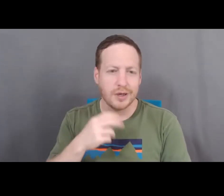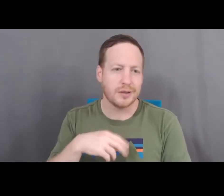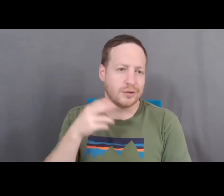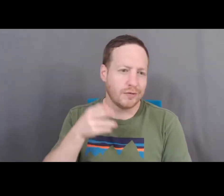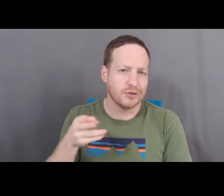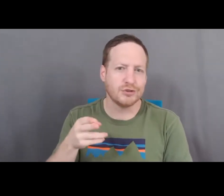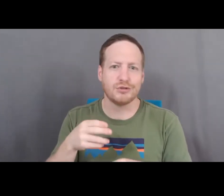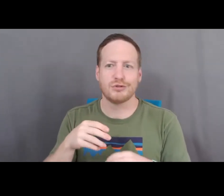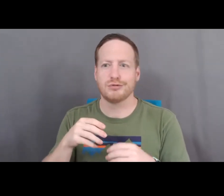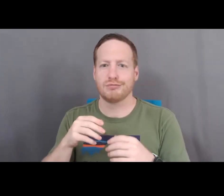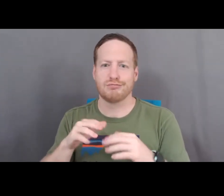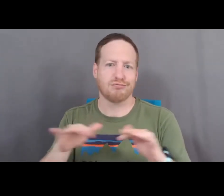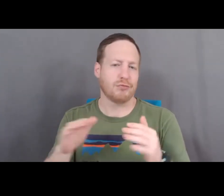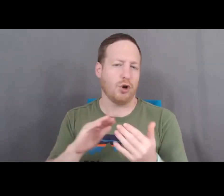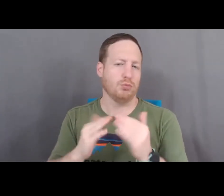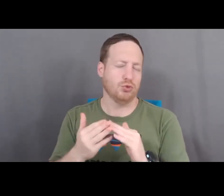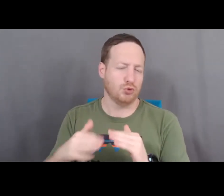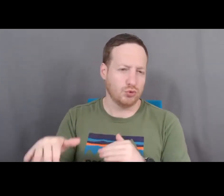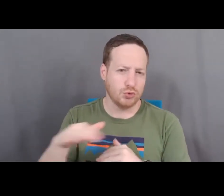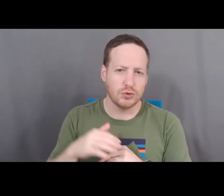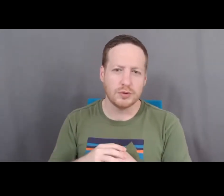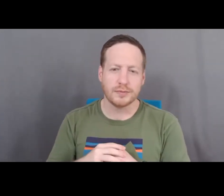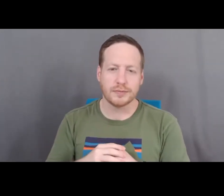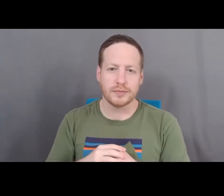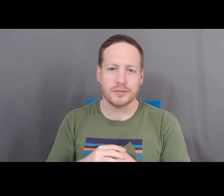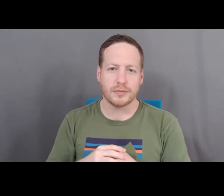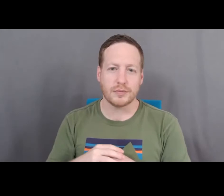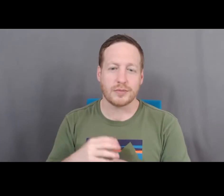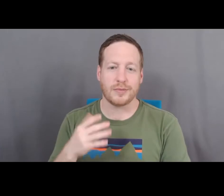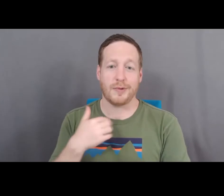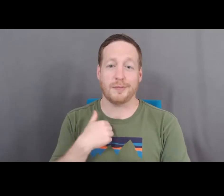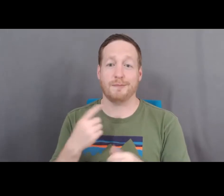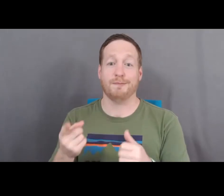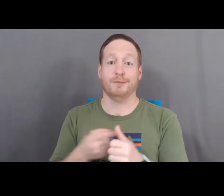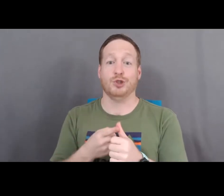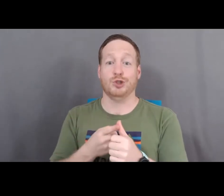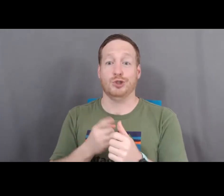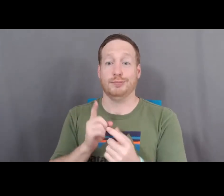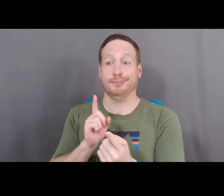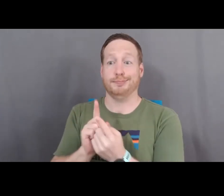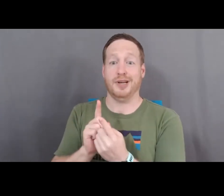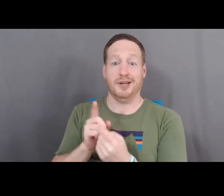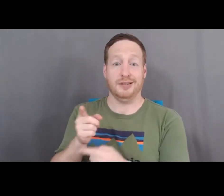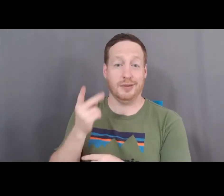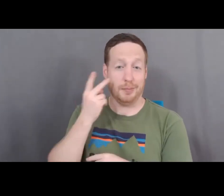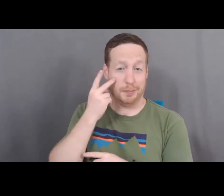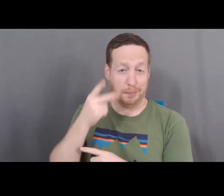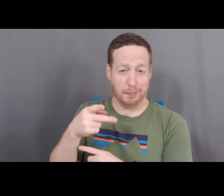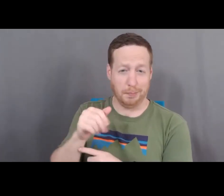what he did for deaf, blind, hard of hearing citizens throughout the community. And we want to give an opportunity for that.